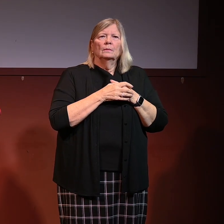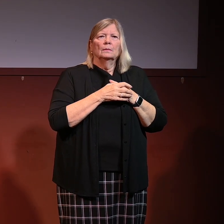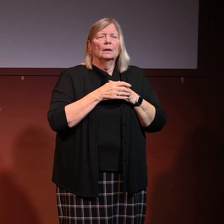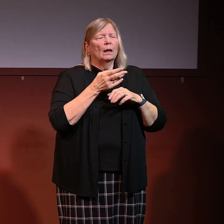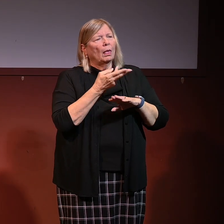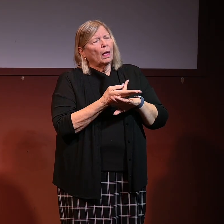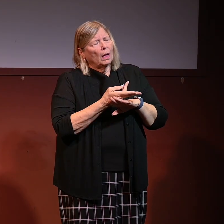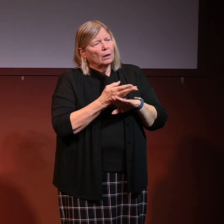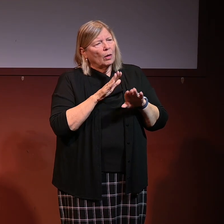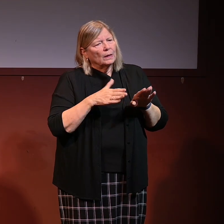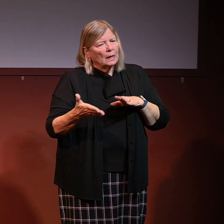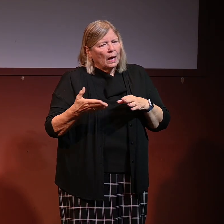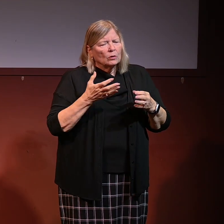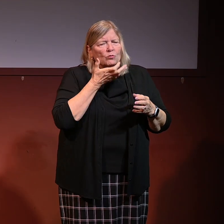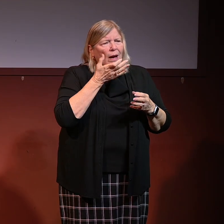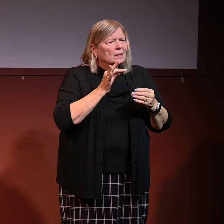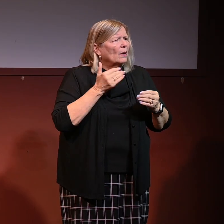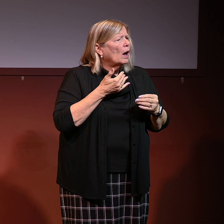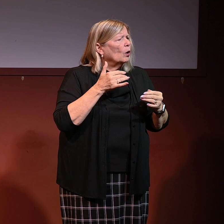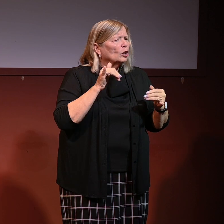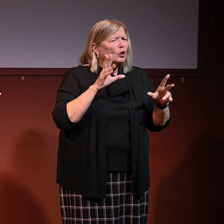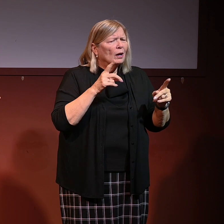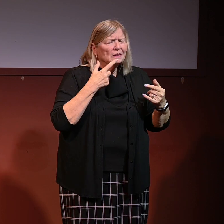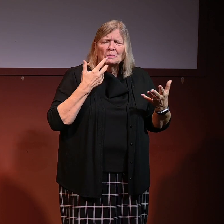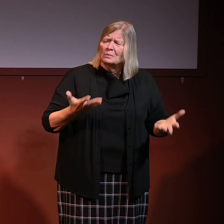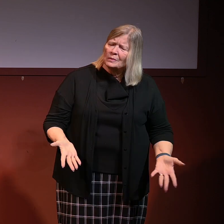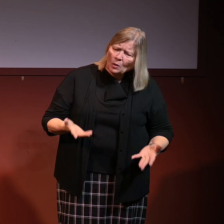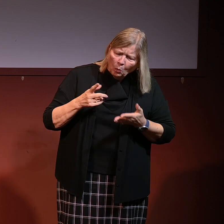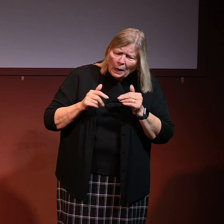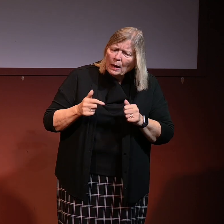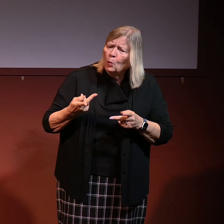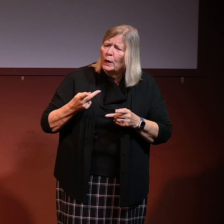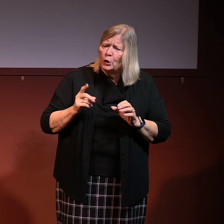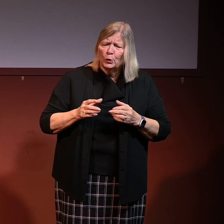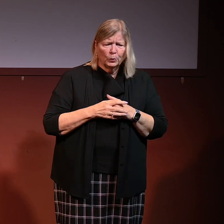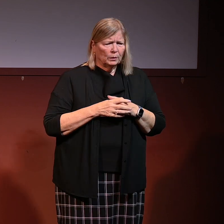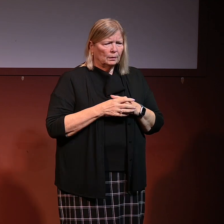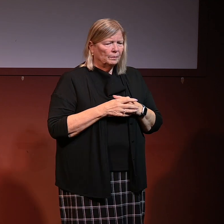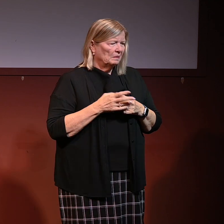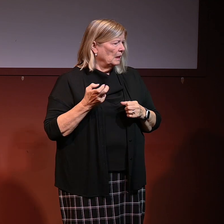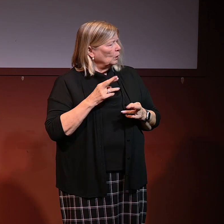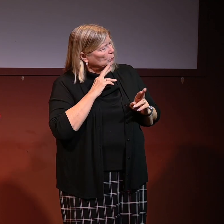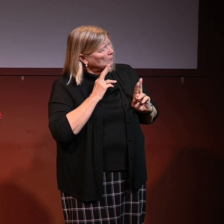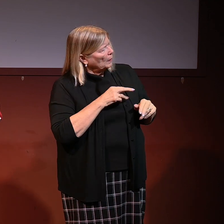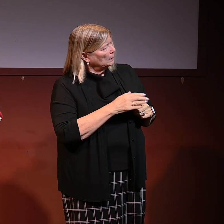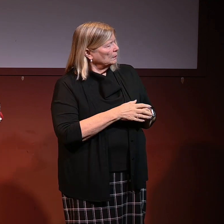Lying on the dead grass of our lawn, I ask him, what is it that we can do? And he